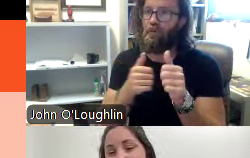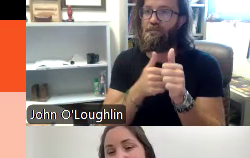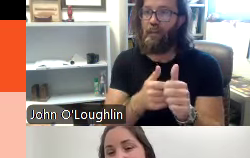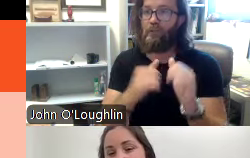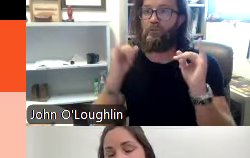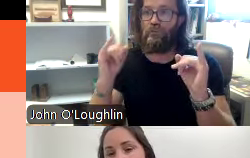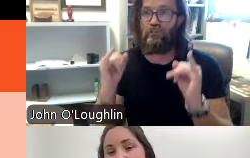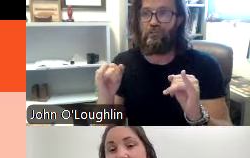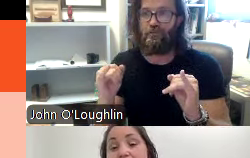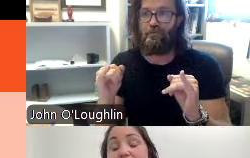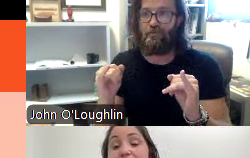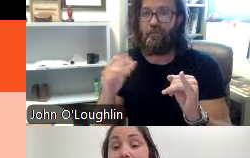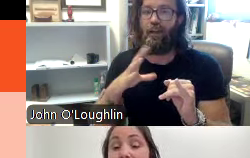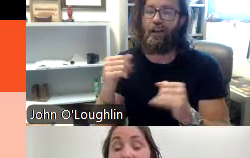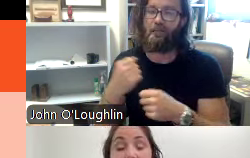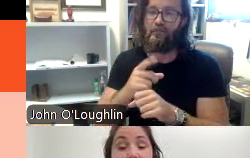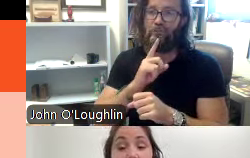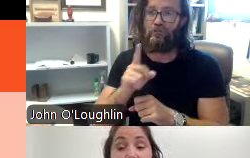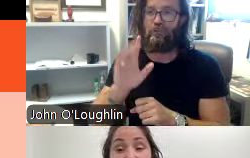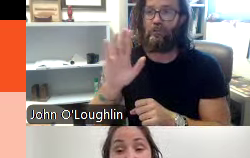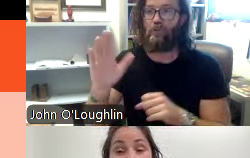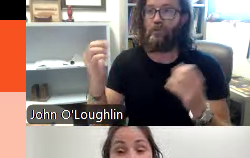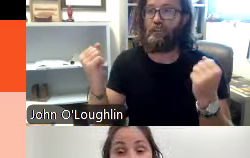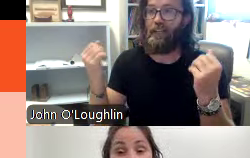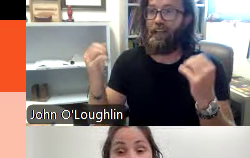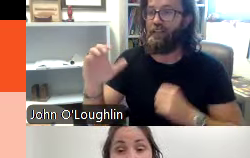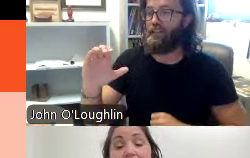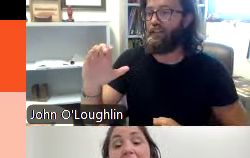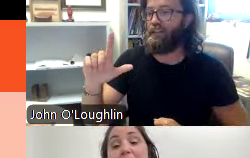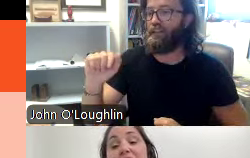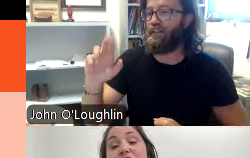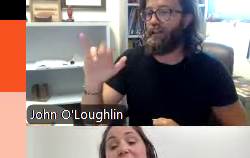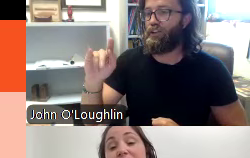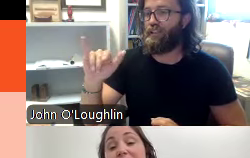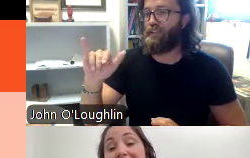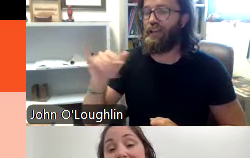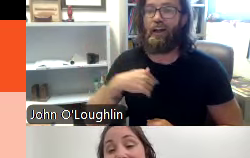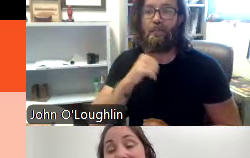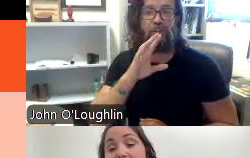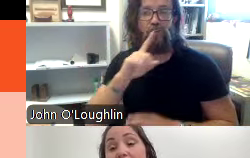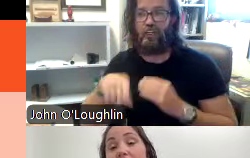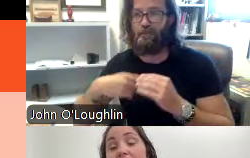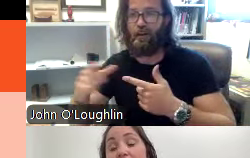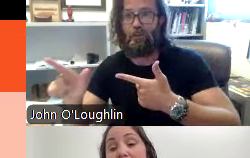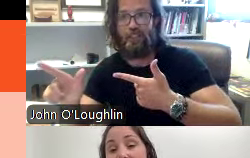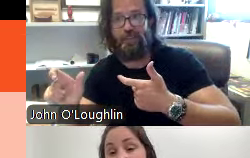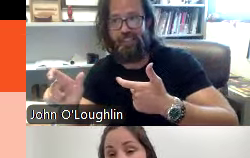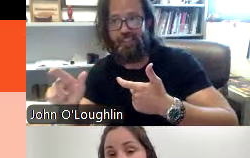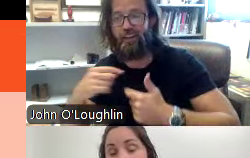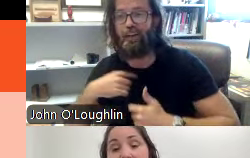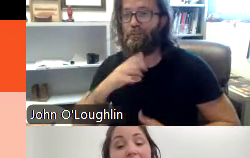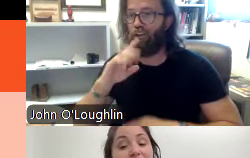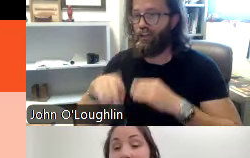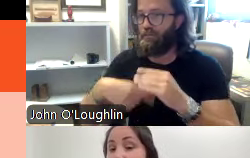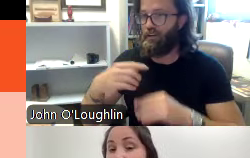that's where I'm going to take points off. So it's important that you follow the instructions and to make sure that your signs are